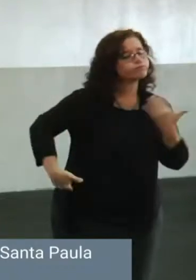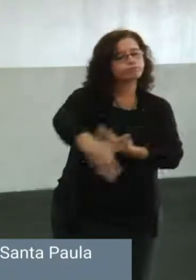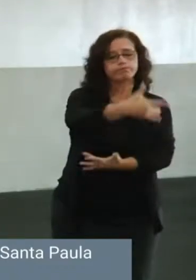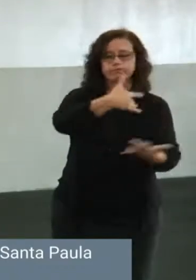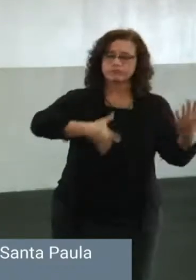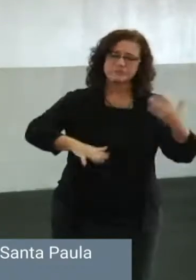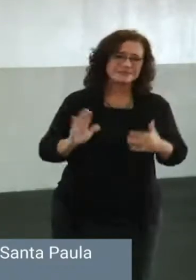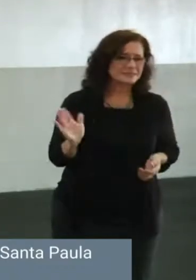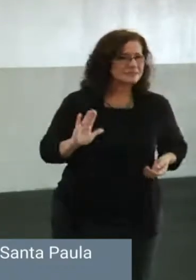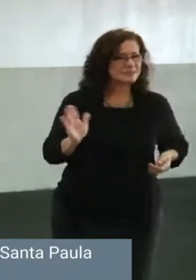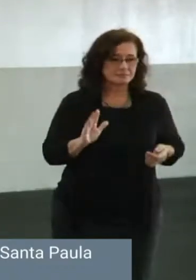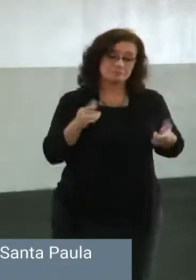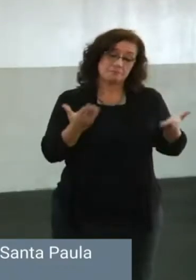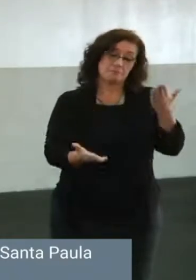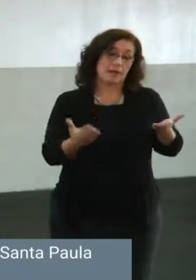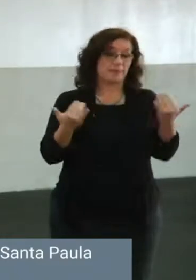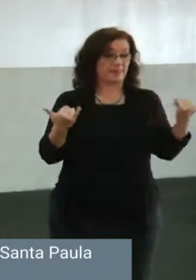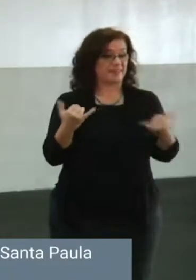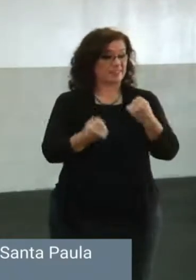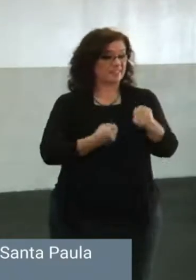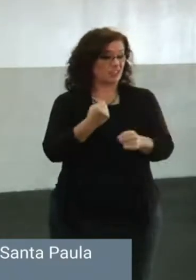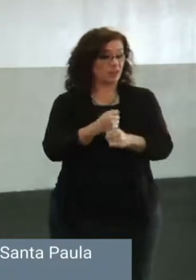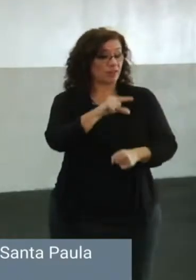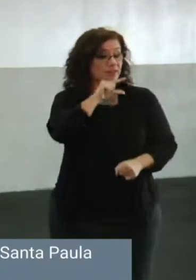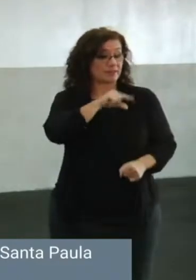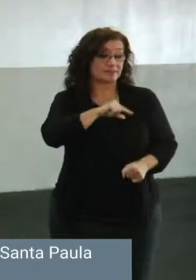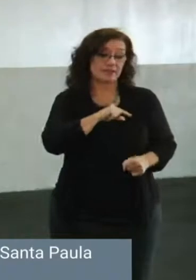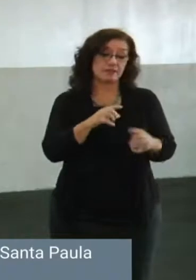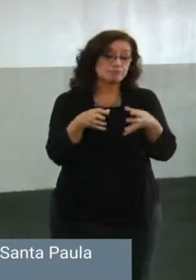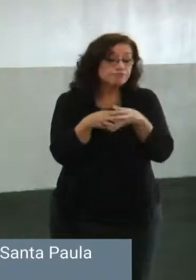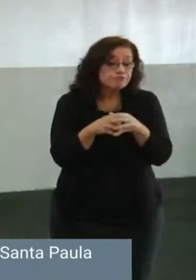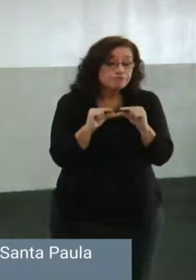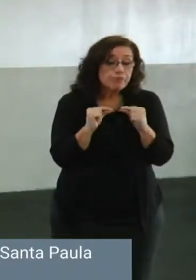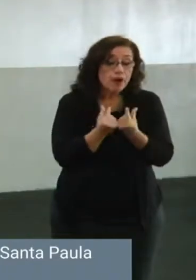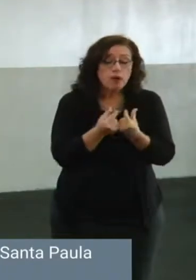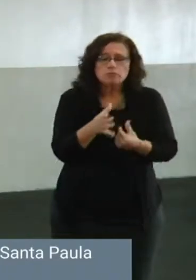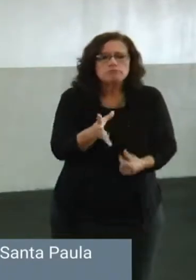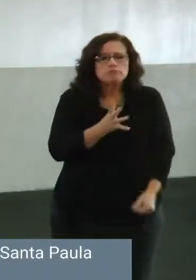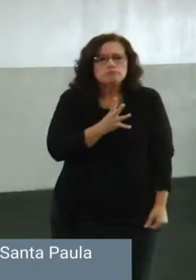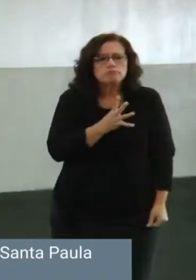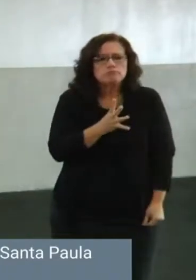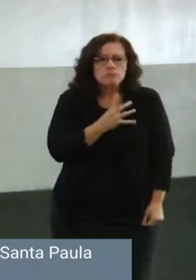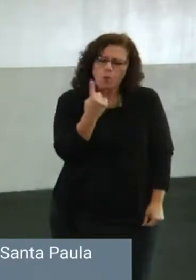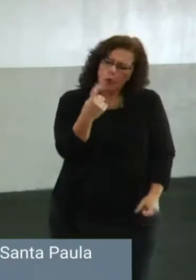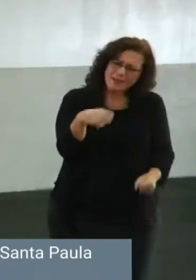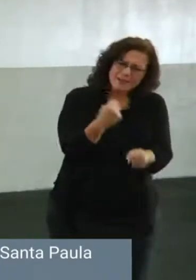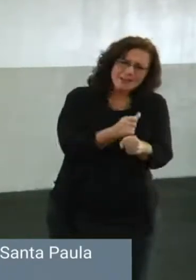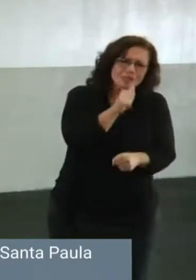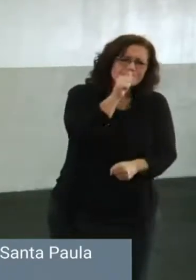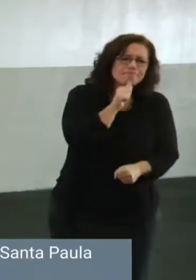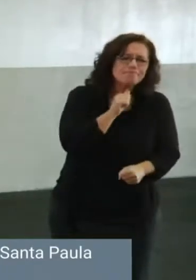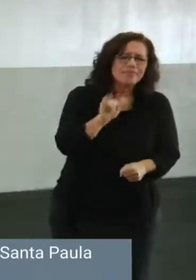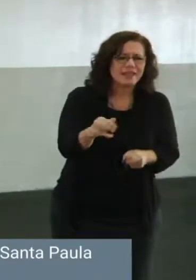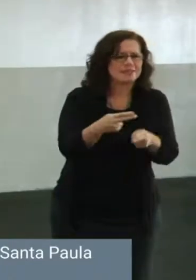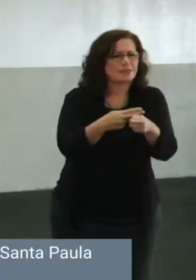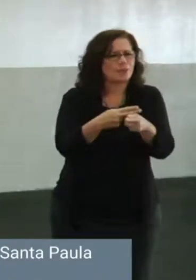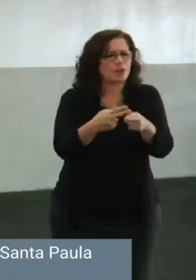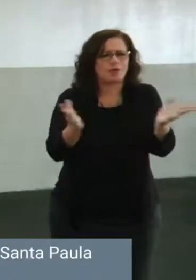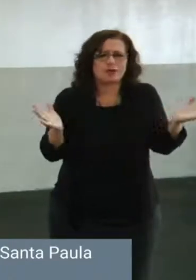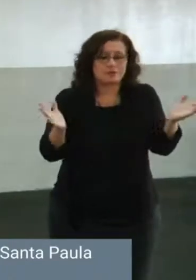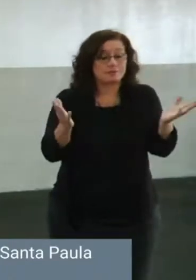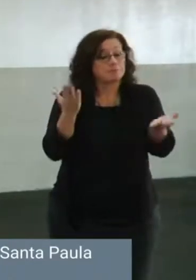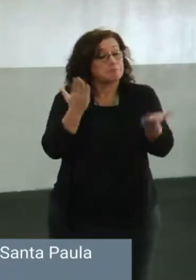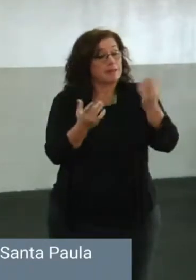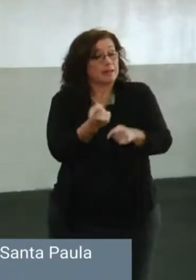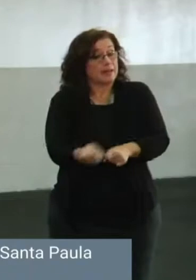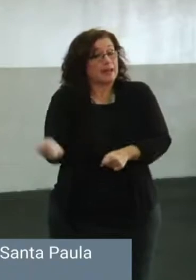be a different holiday season. Your Thanksgiving might look different this year, but this is only temporary, you know. Hopefully next year we can go back to